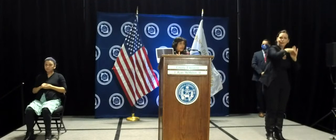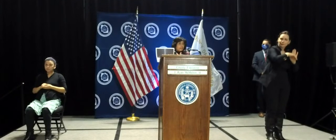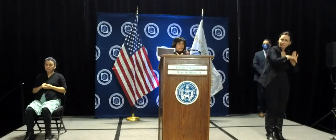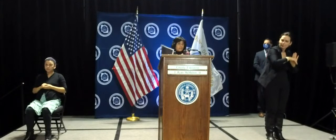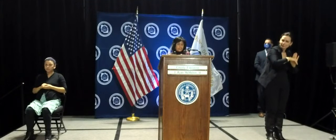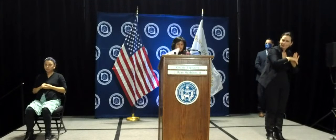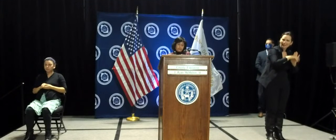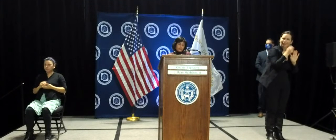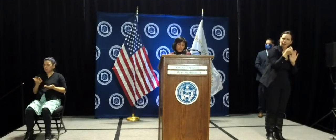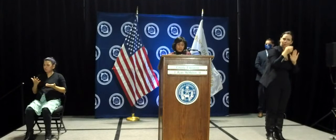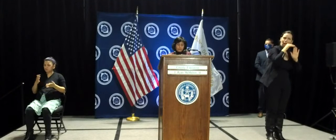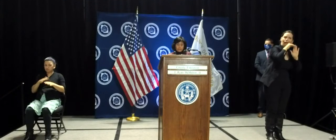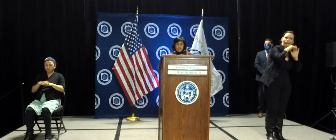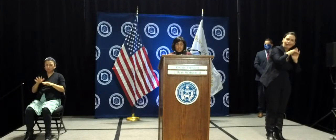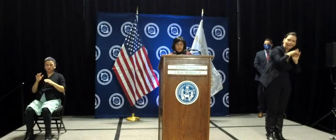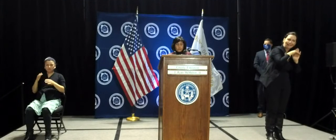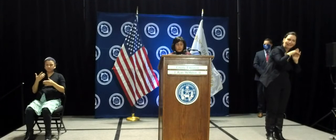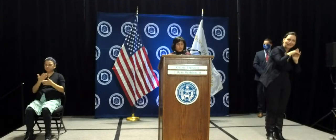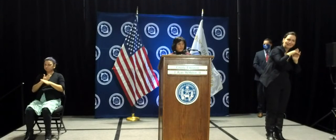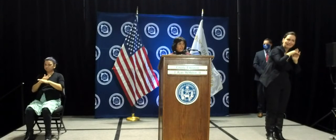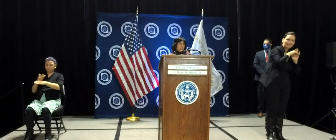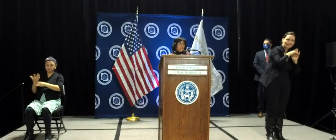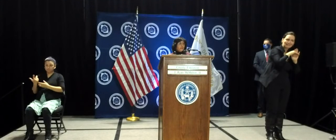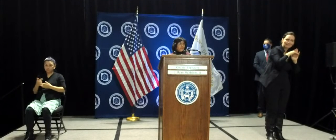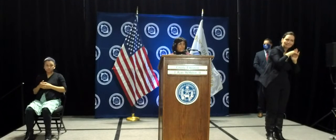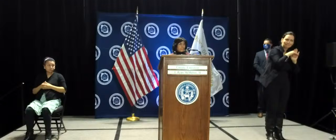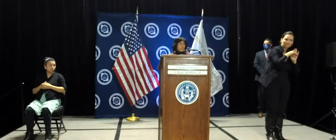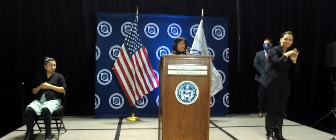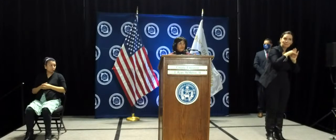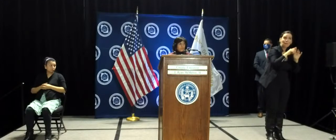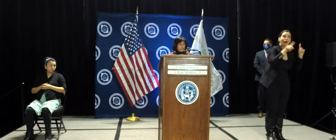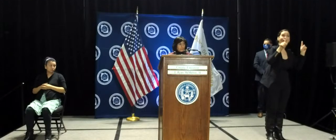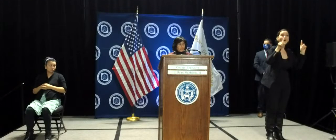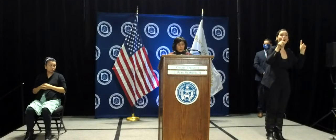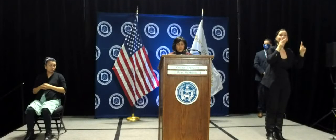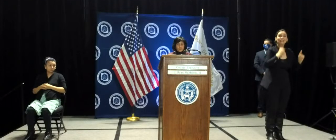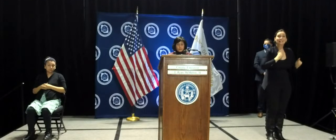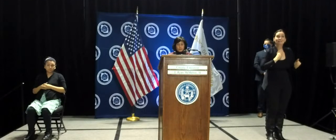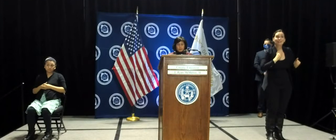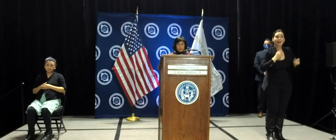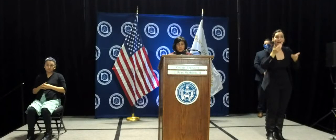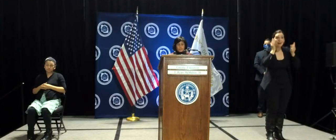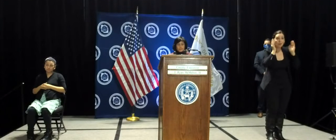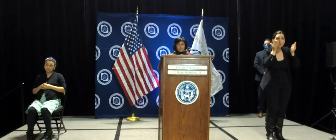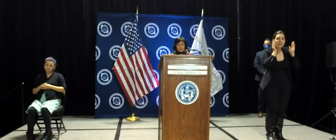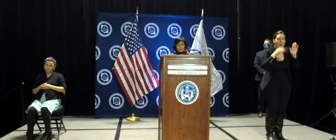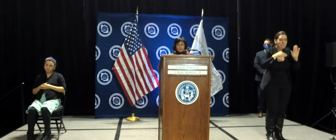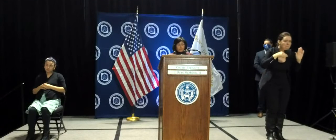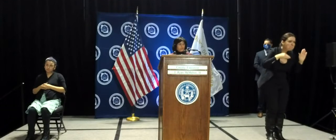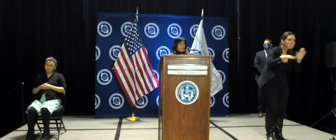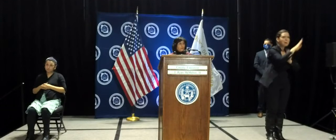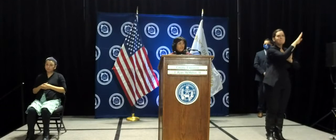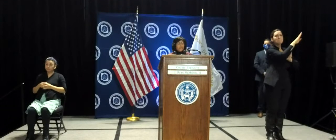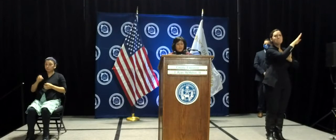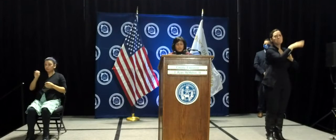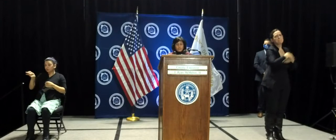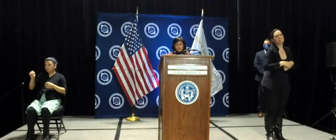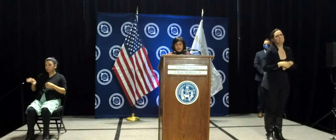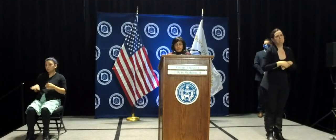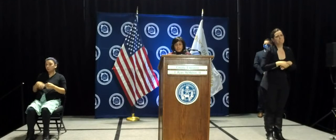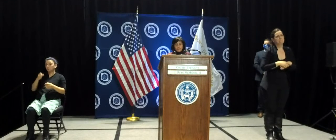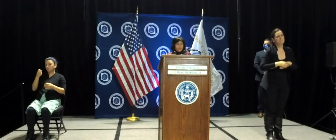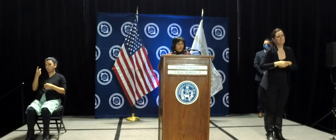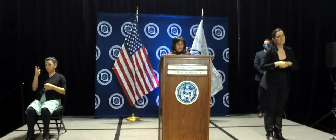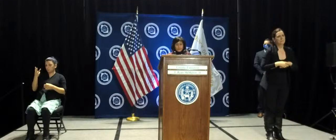sky high, essentially, for the lack of the better word. Putting in a numbers perspective, so from in